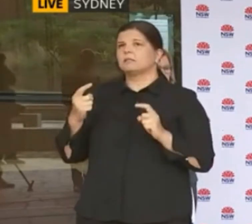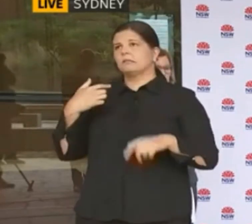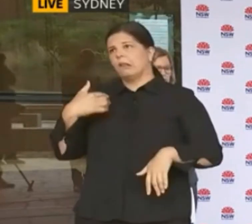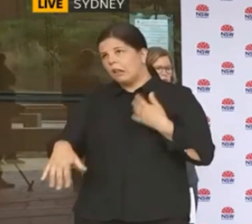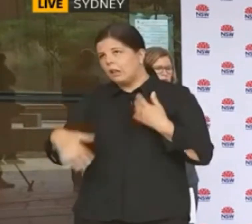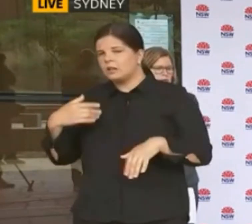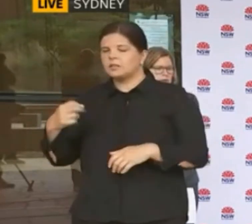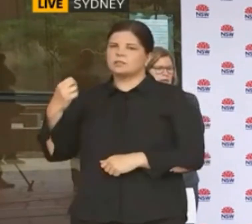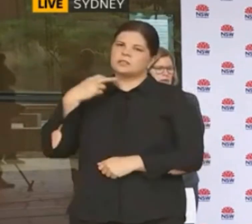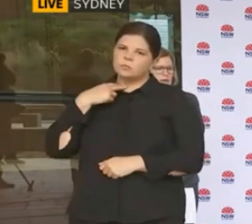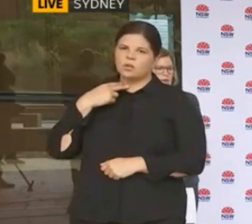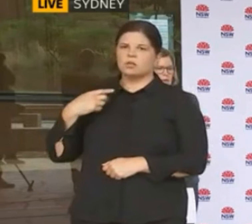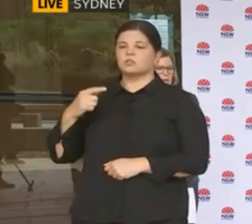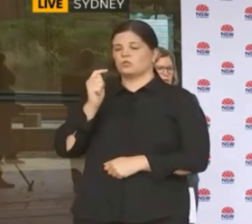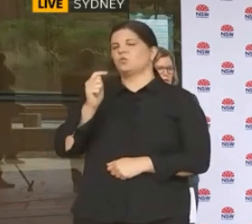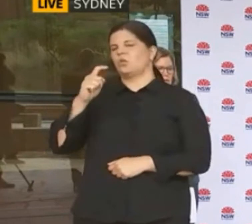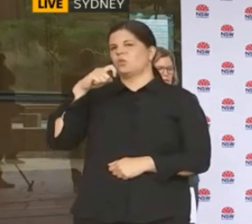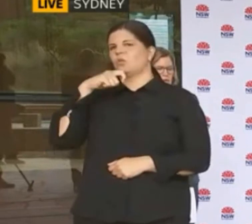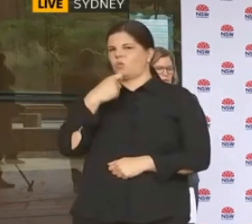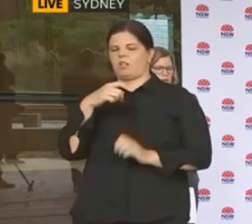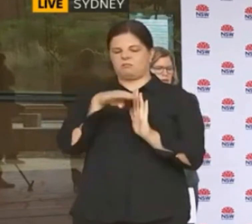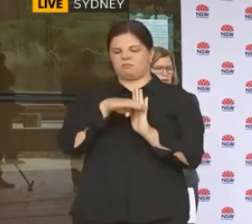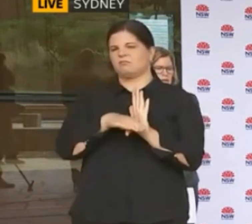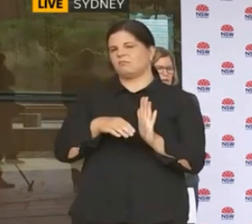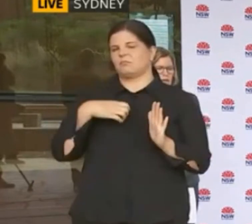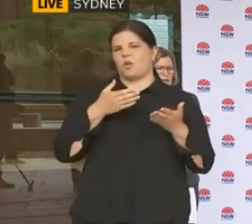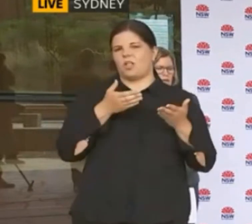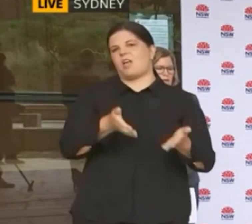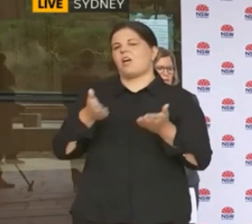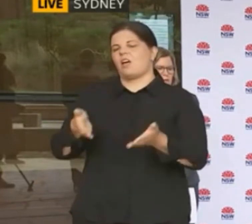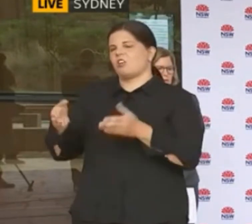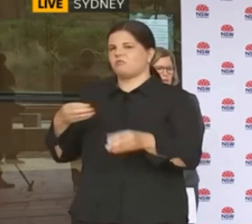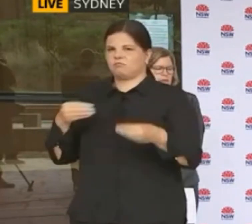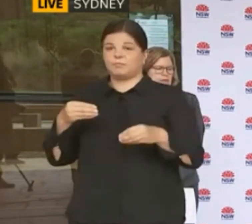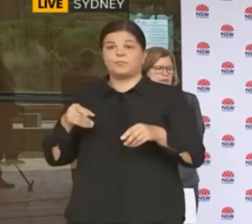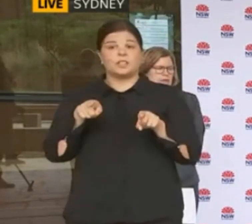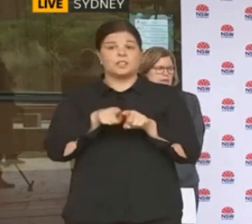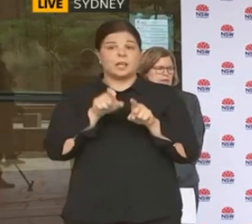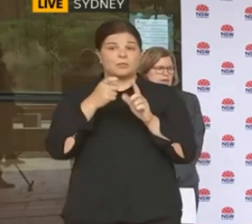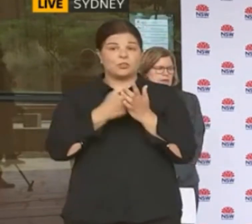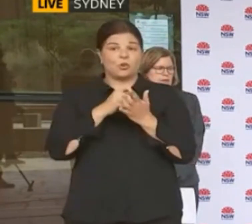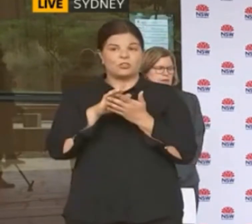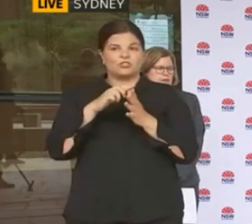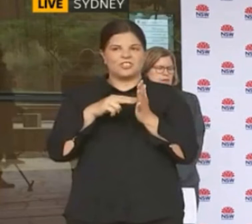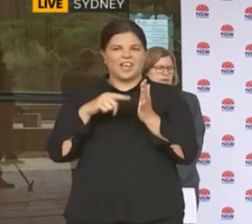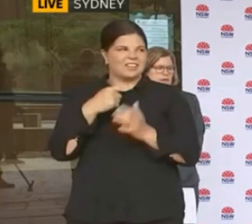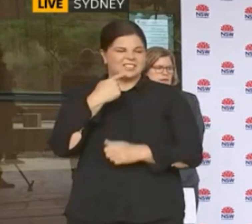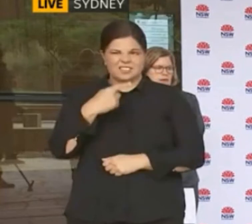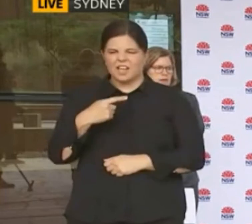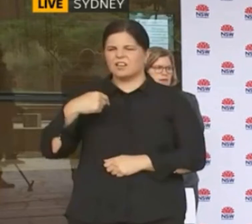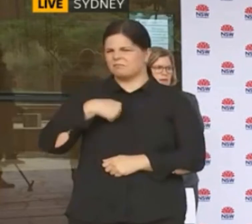is definitely light at the end of the tunnel. As I said in my previous remarks, and as Dr. Chanthe has highlighted, the risk at Greater Sydney